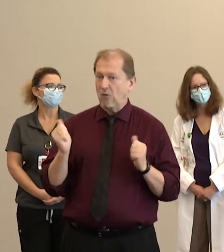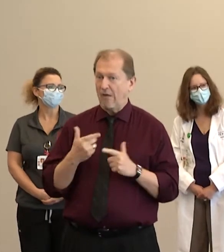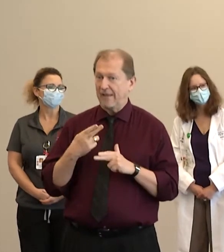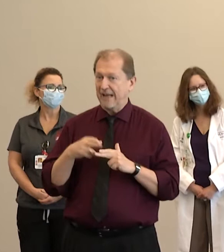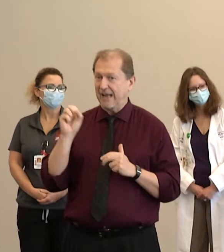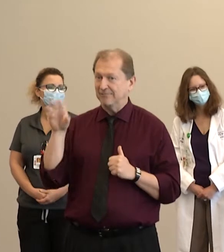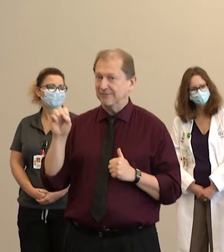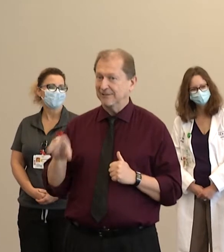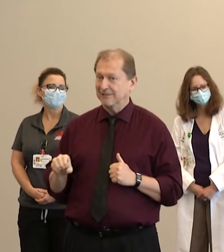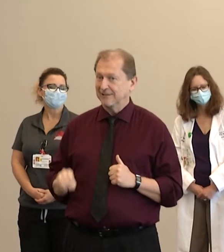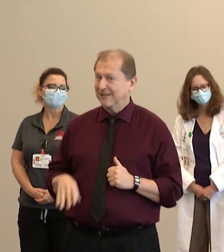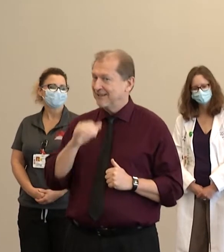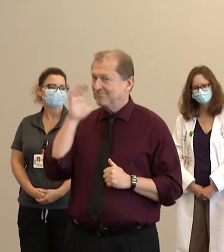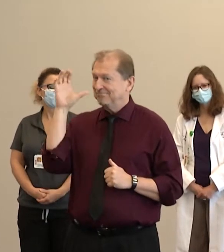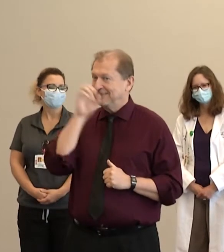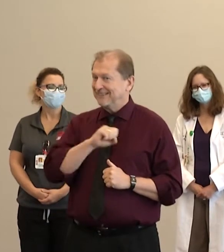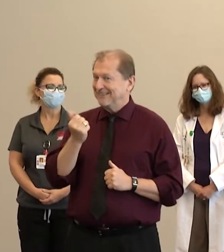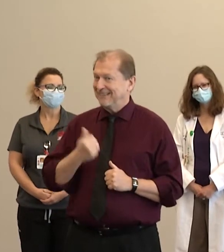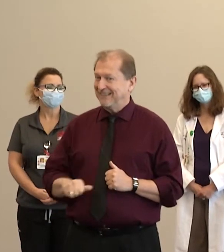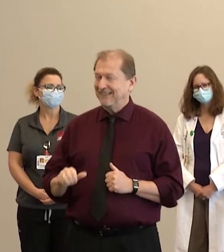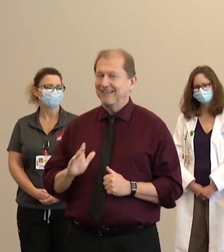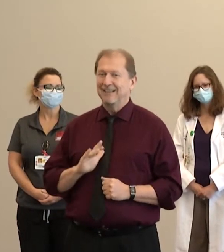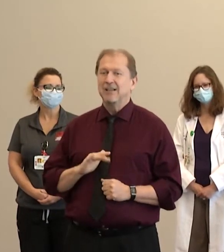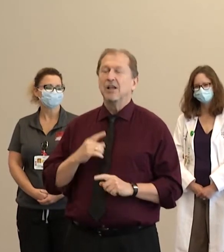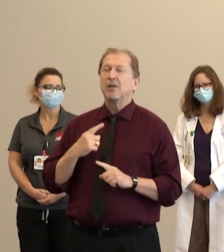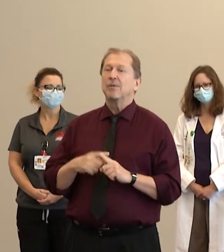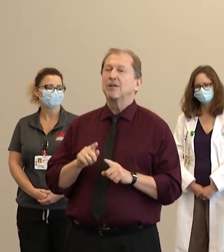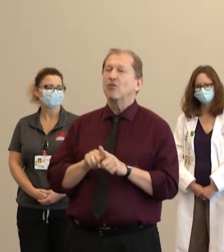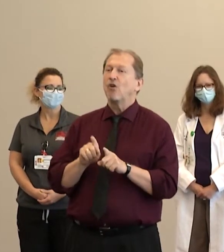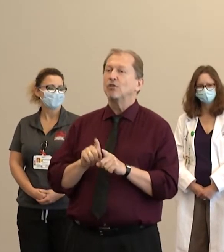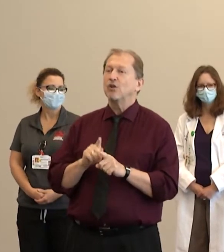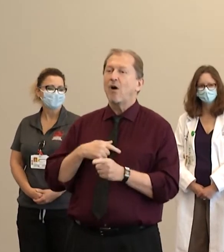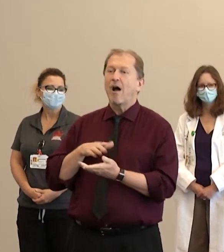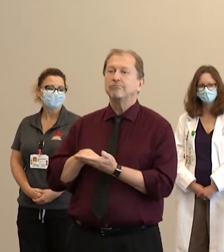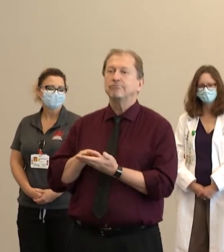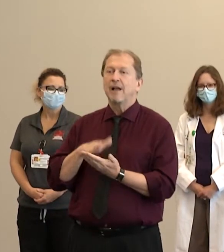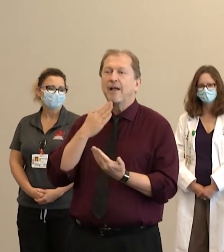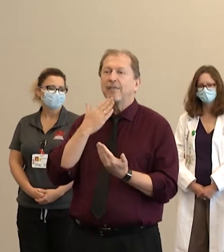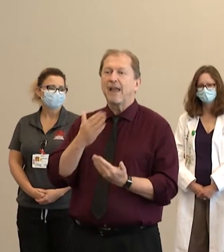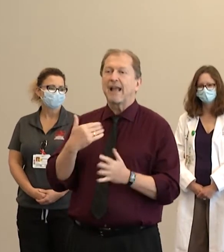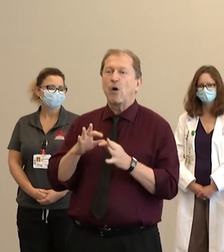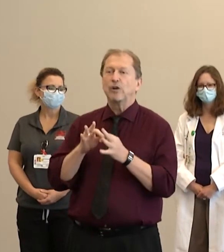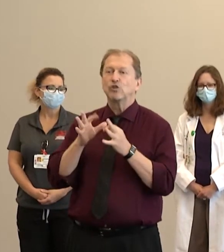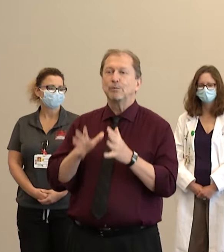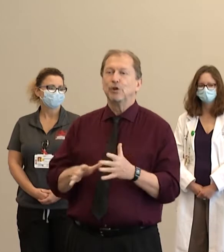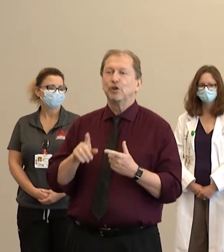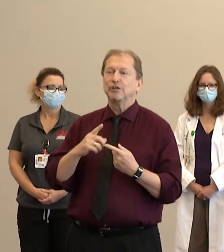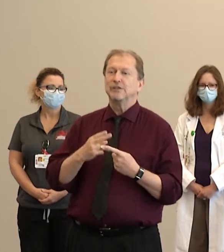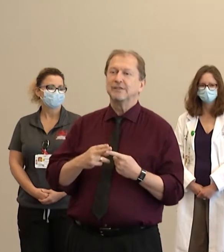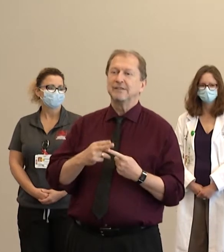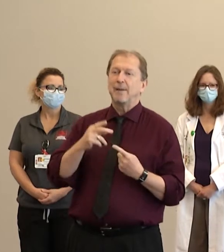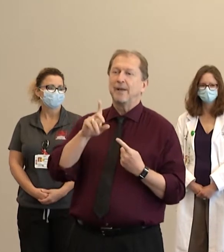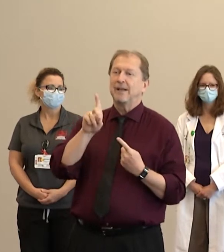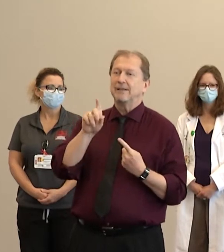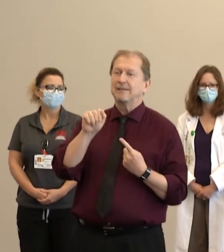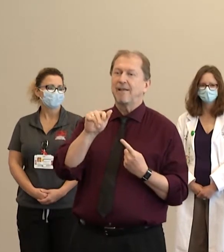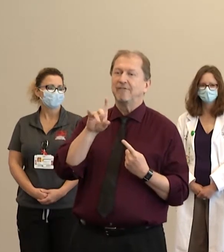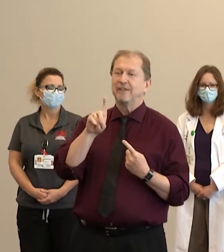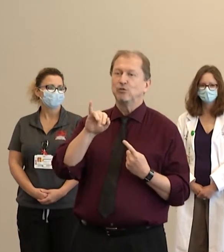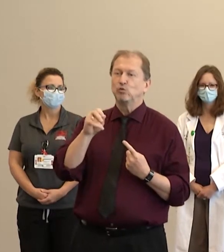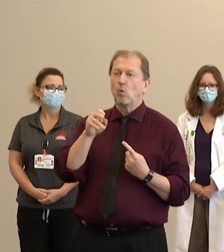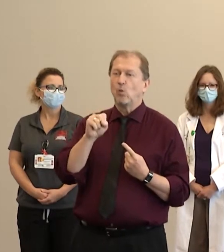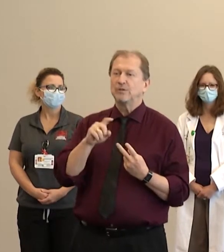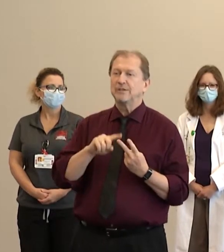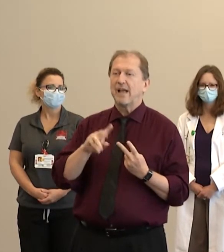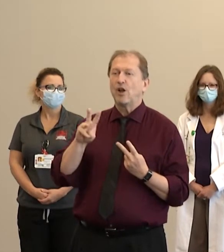forget anyone? Okay, good. And I'd also like to acknowledge and thank David Jones and Walter Matthews, who are doing